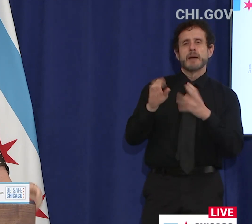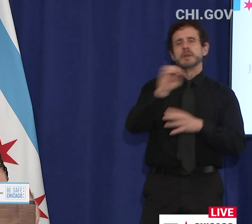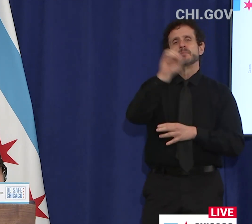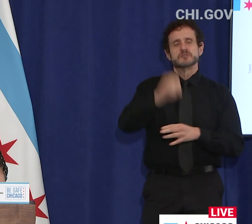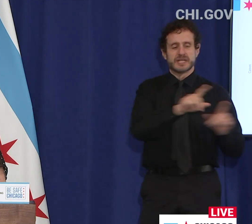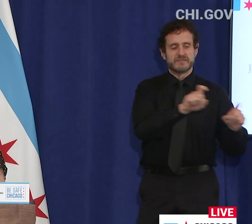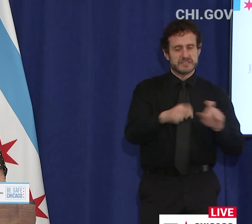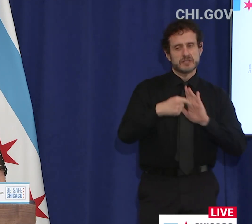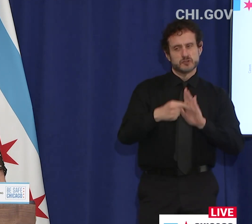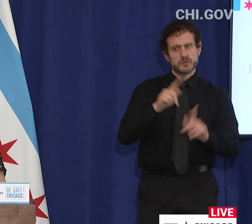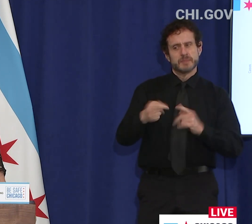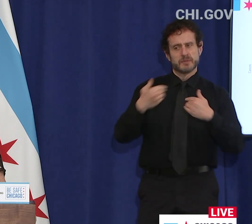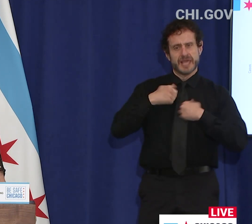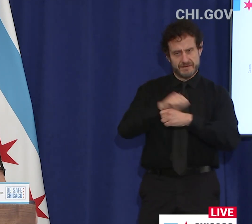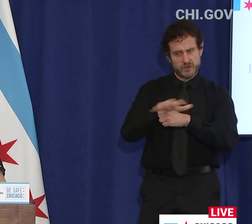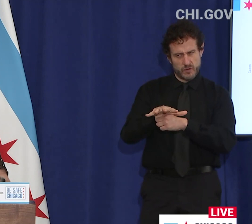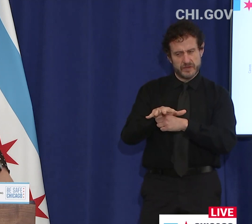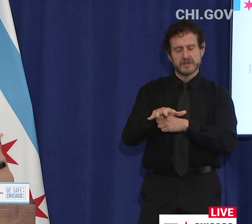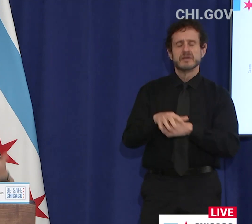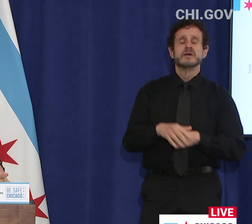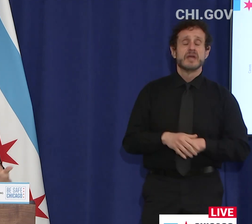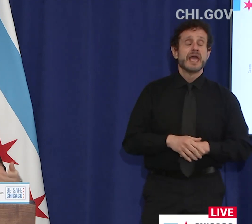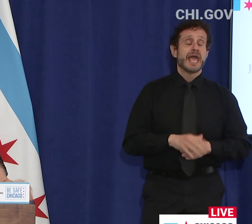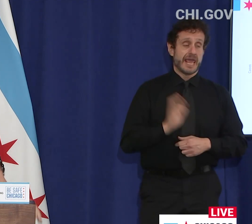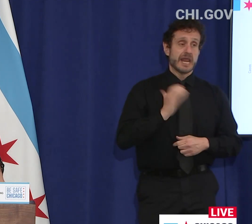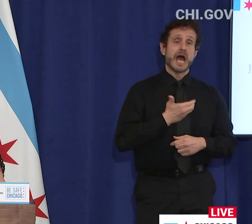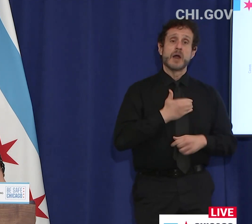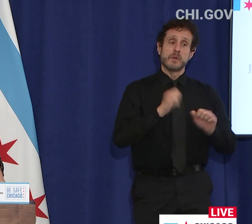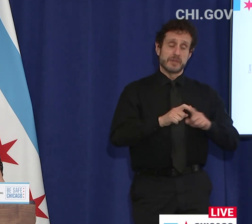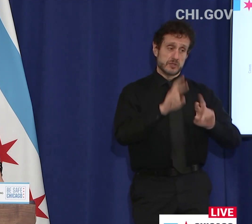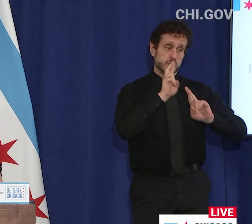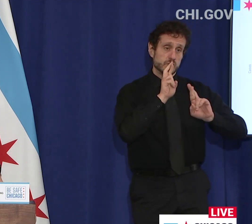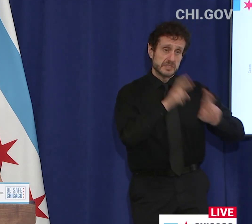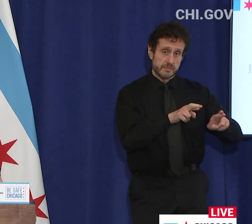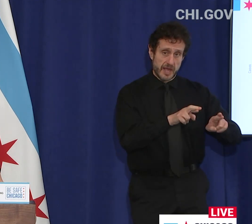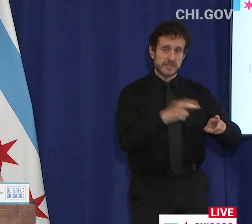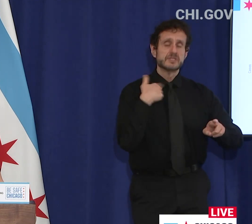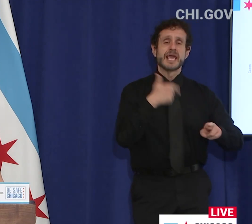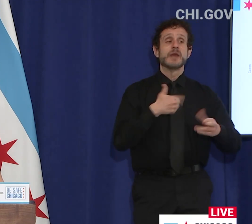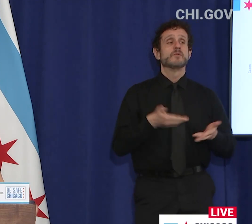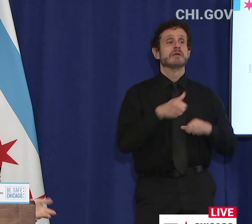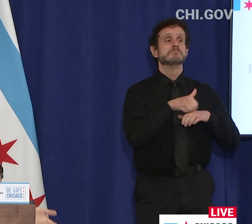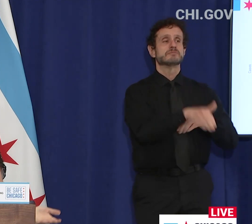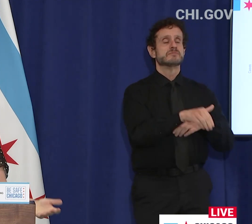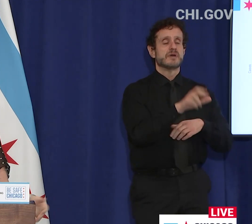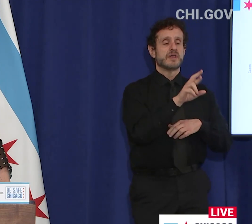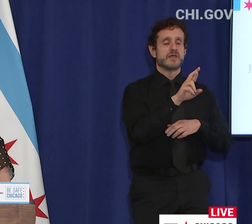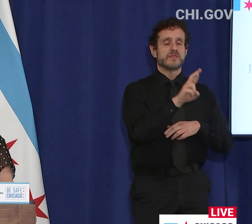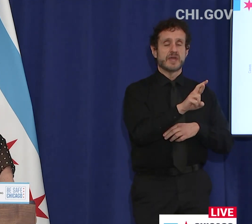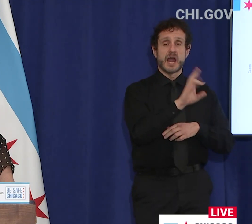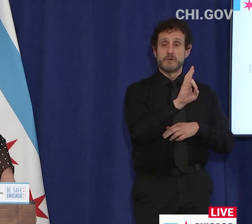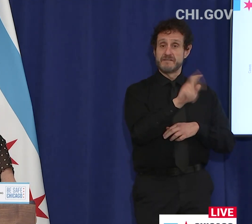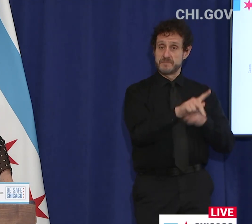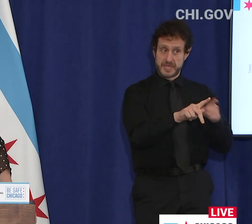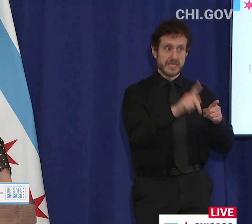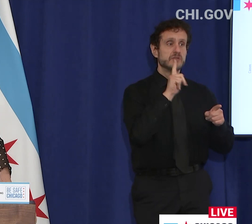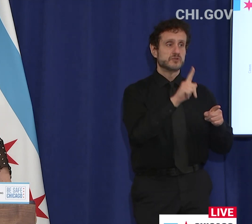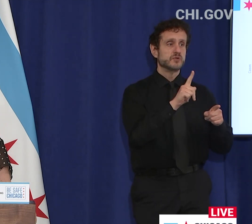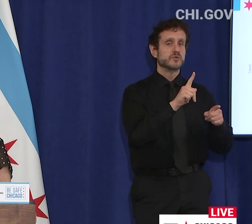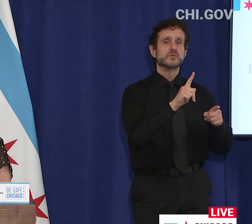making progress in terms of our response capacity, and the RFP that we released earlier this week that will build our ability